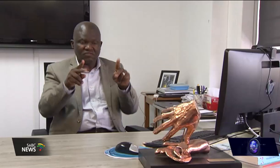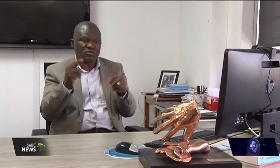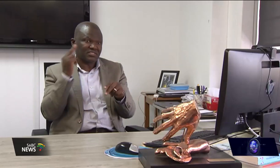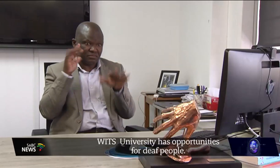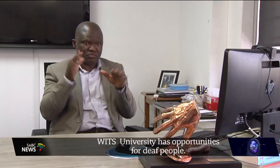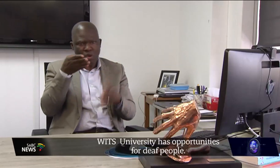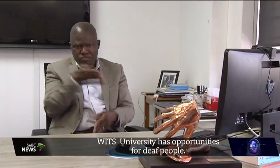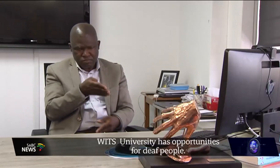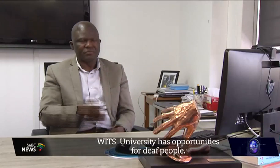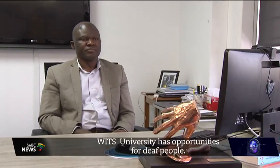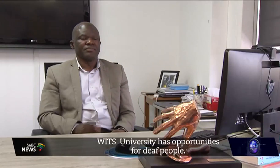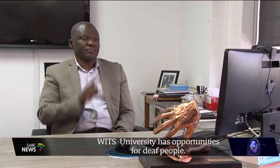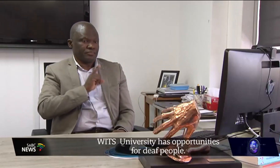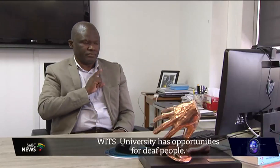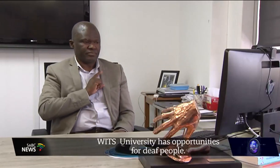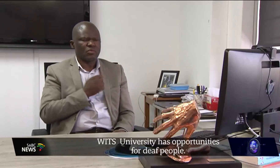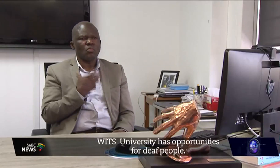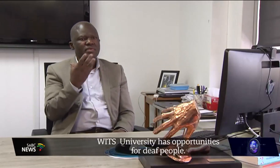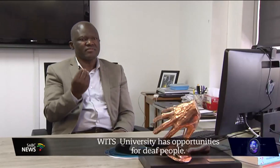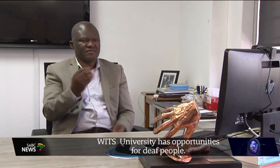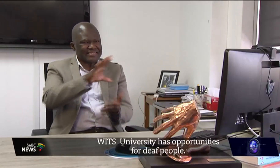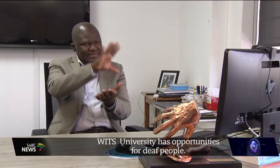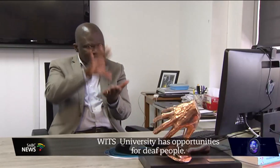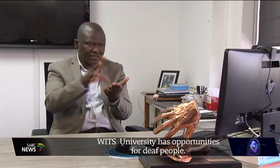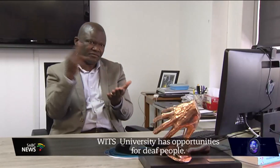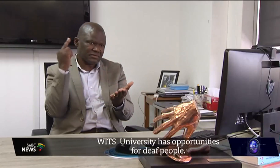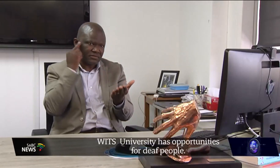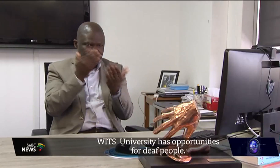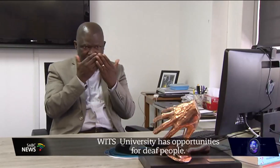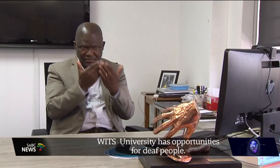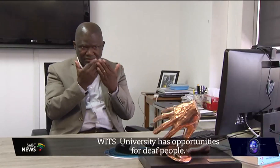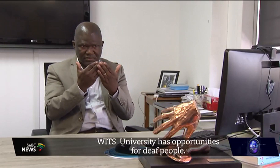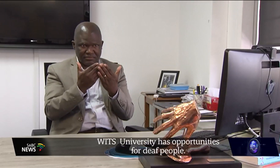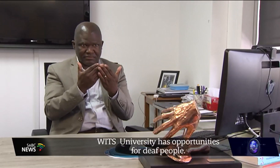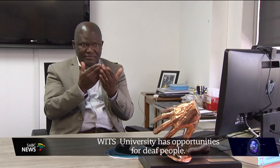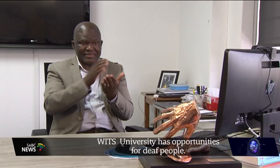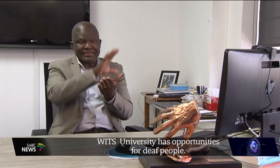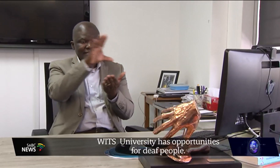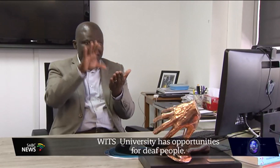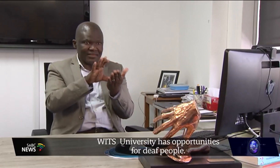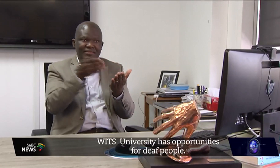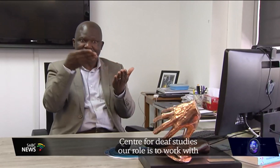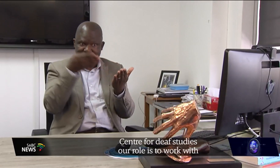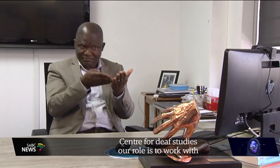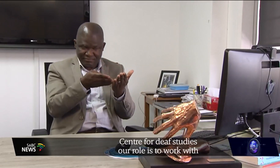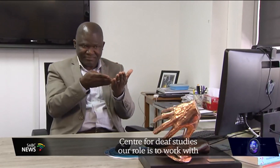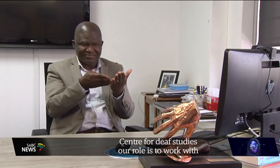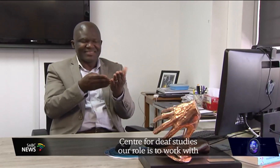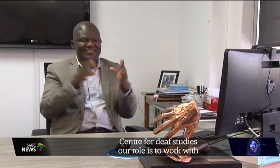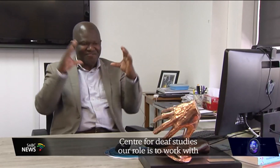Jwale ka Wits University re na le menyetla ya batho ba ba deaf. Jwale ka Center